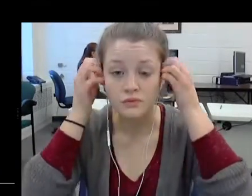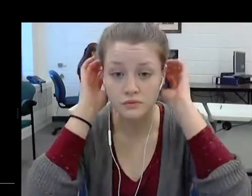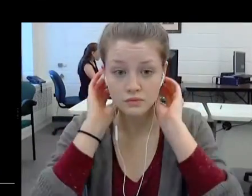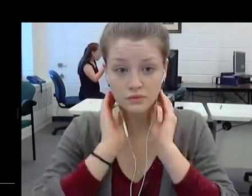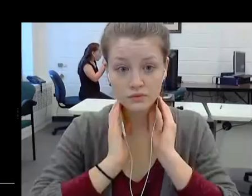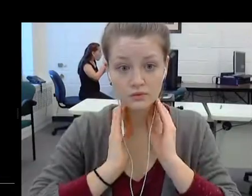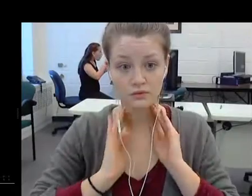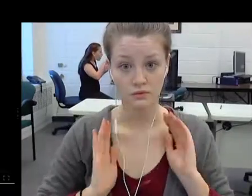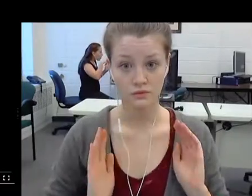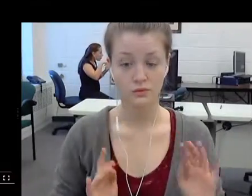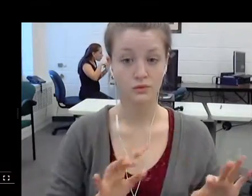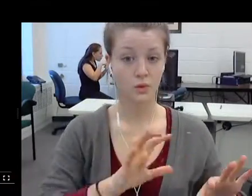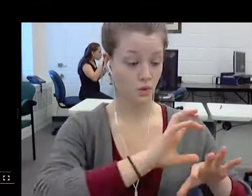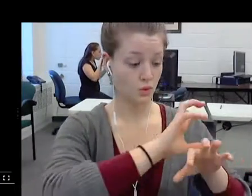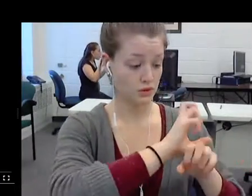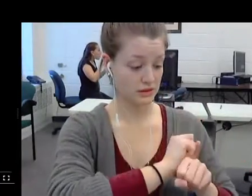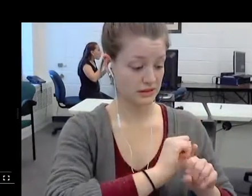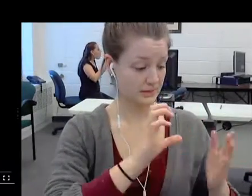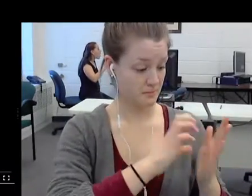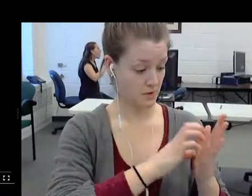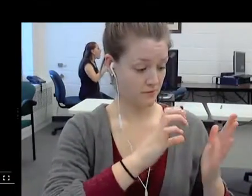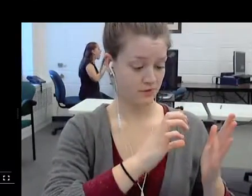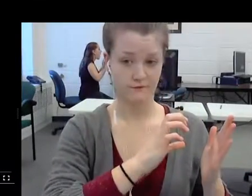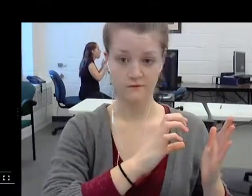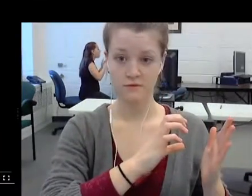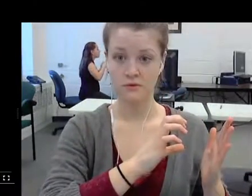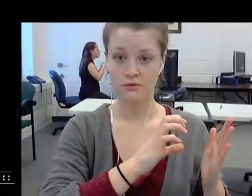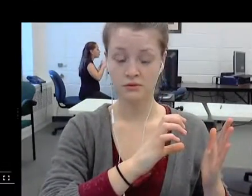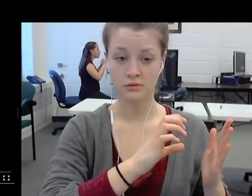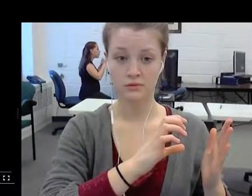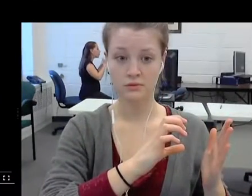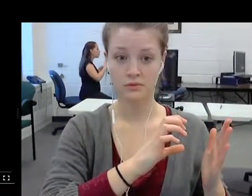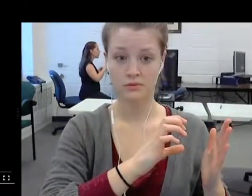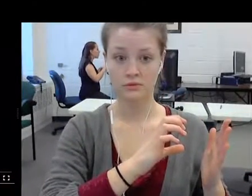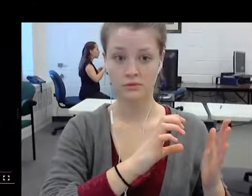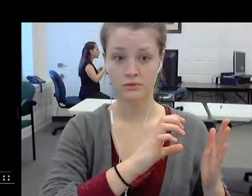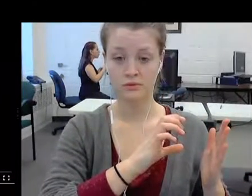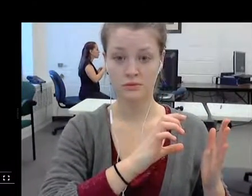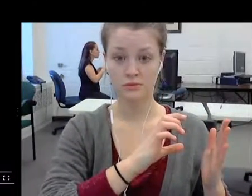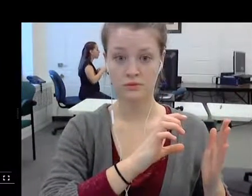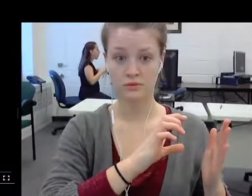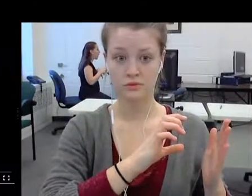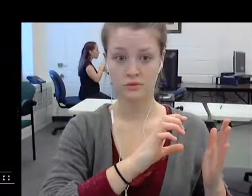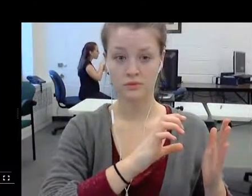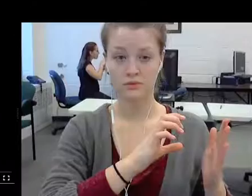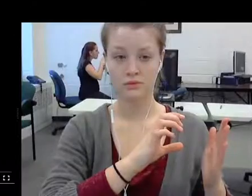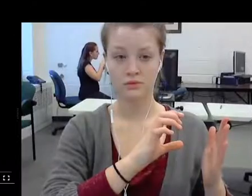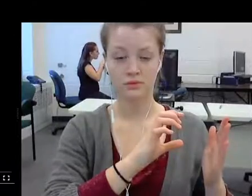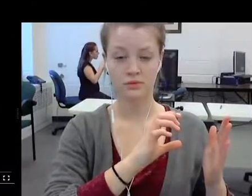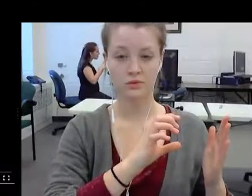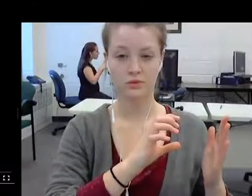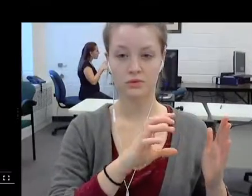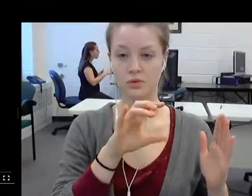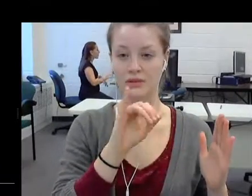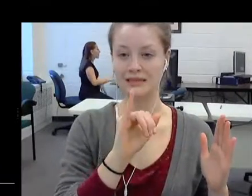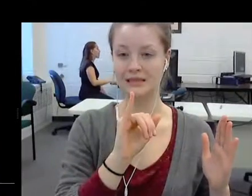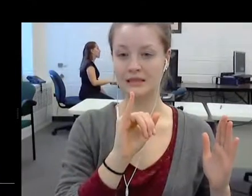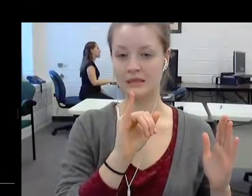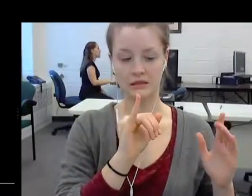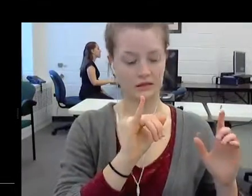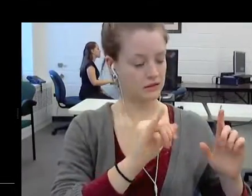paragraph here about dominance, they've got italicized the phrase dominance hierarchy, so we'll include